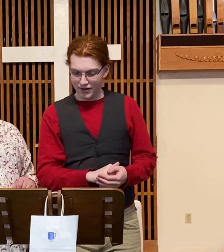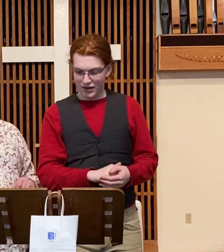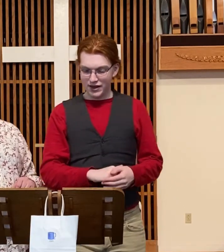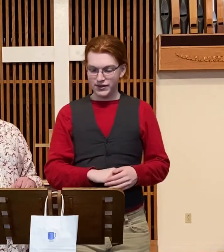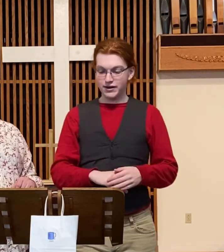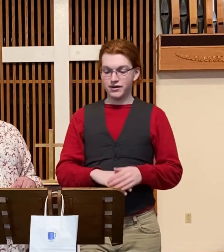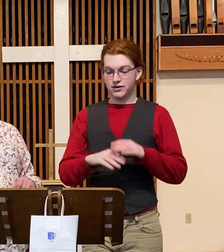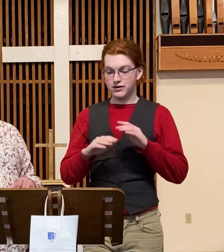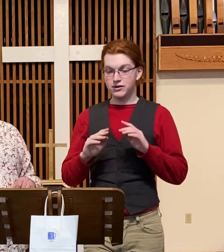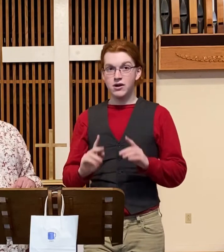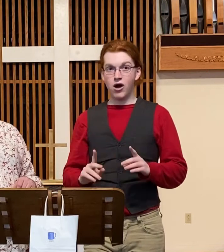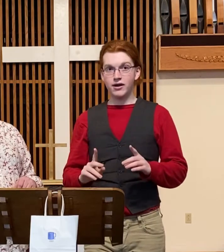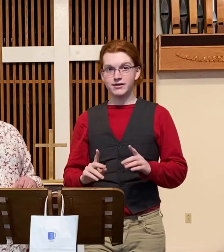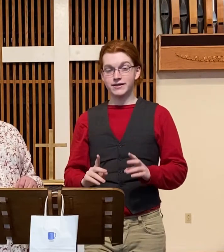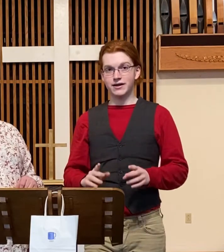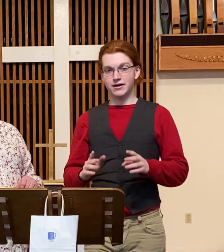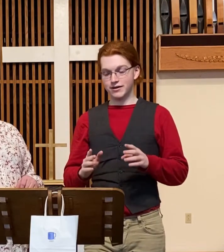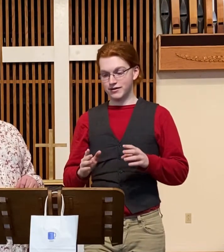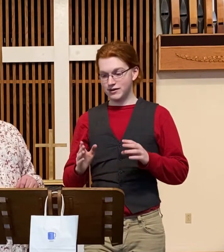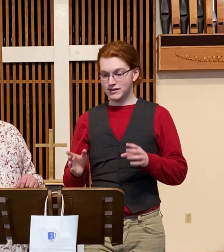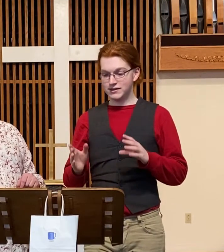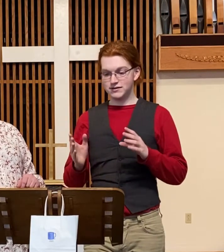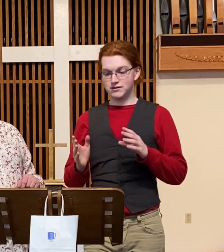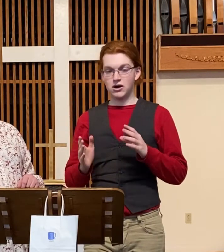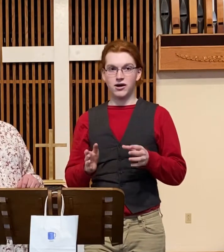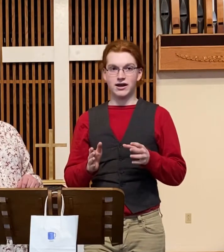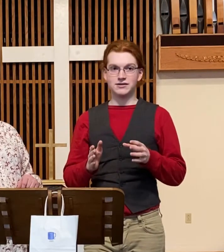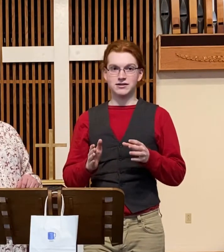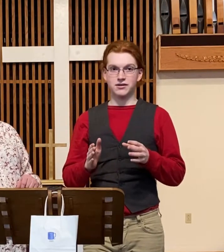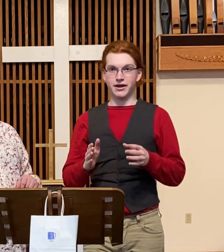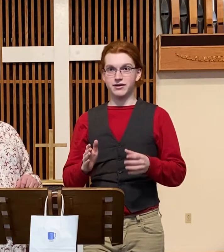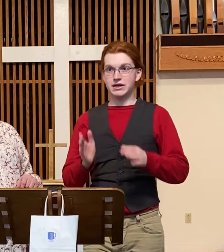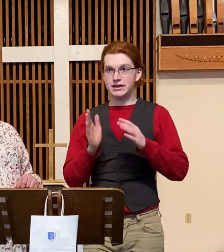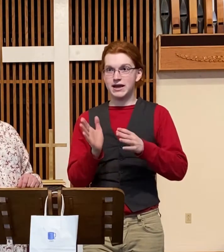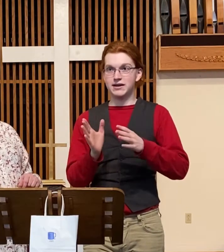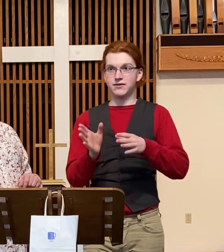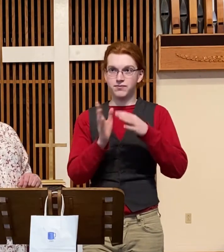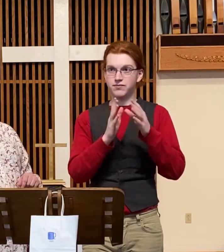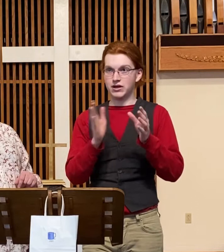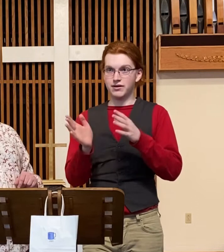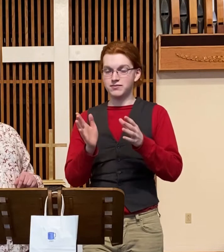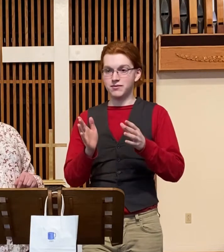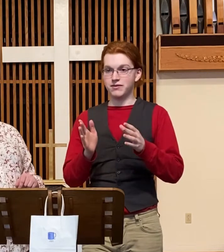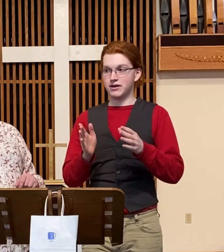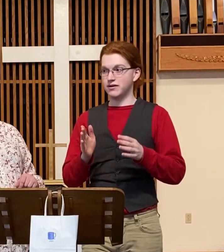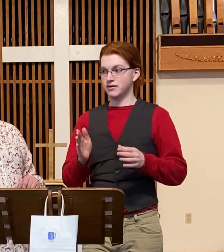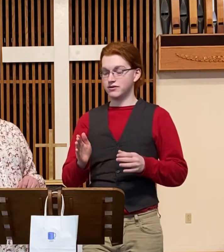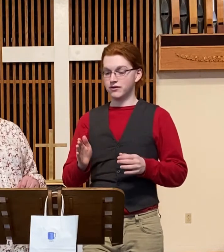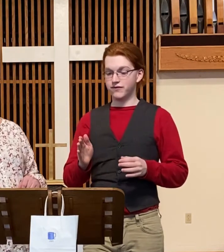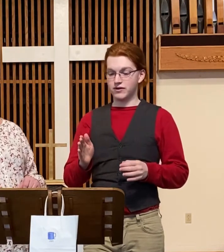And then not, this is not as in like negating something. So for